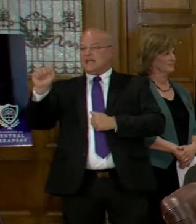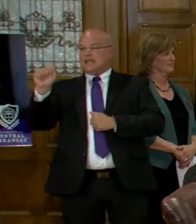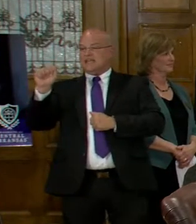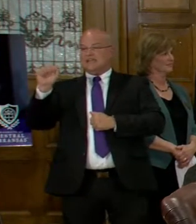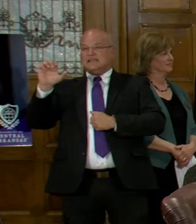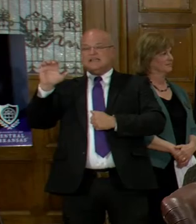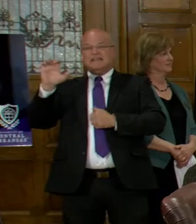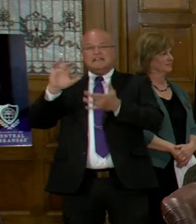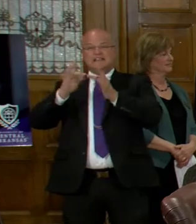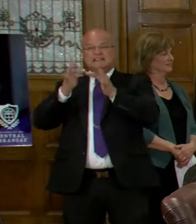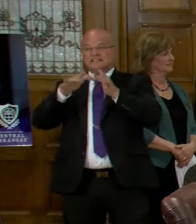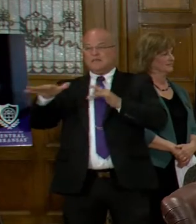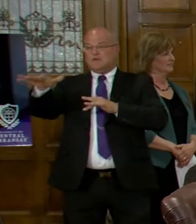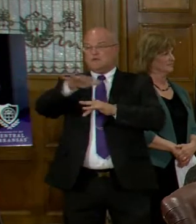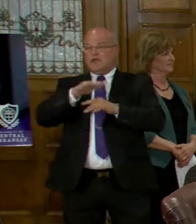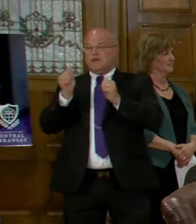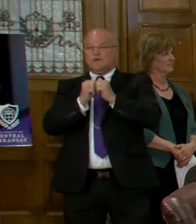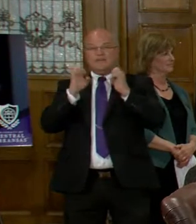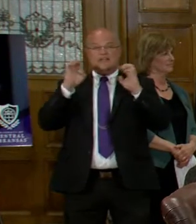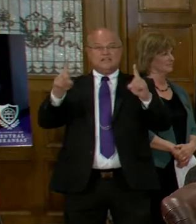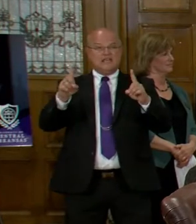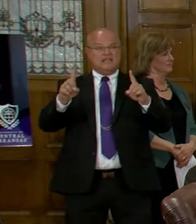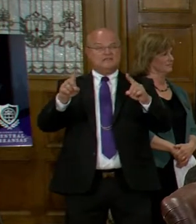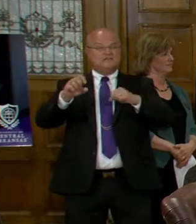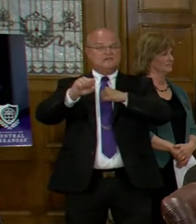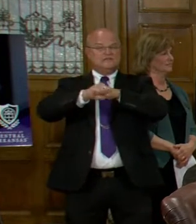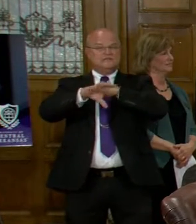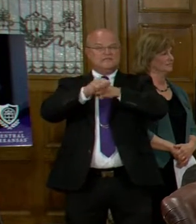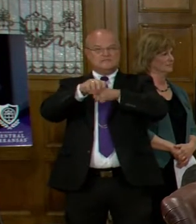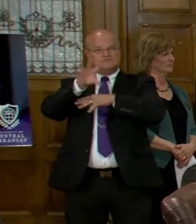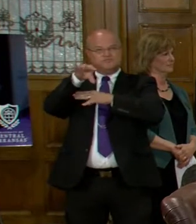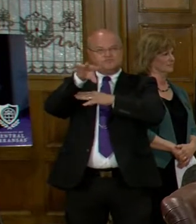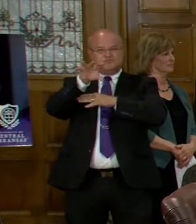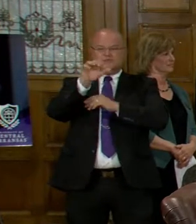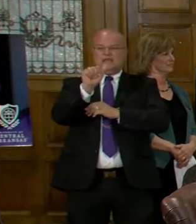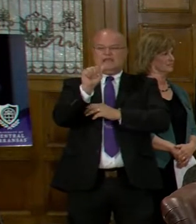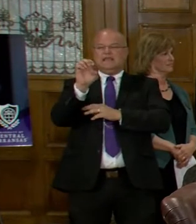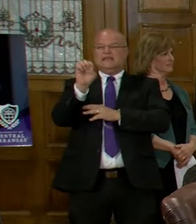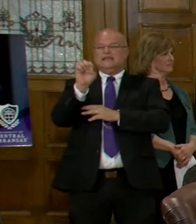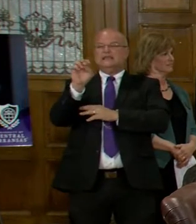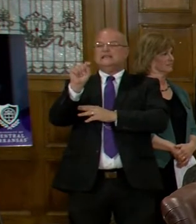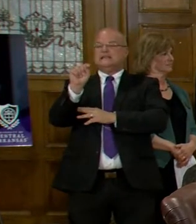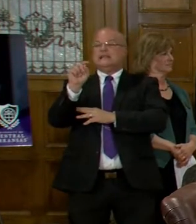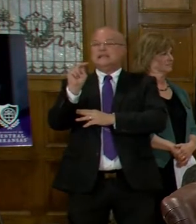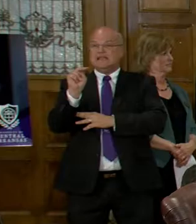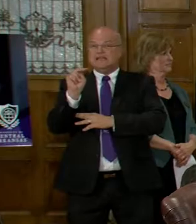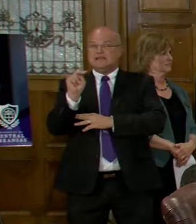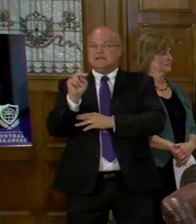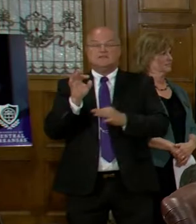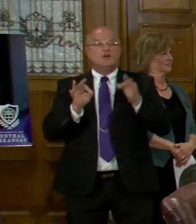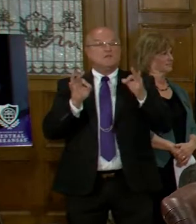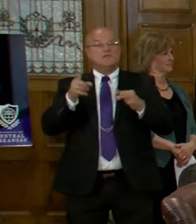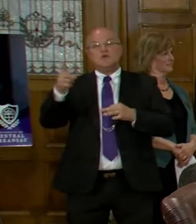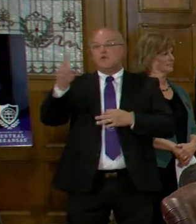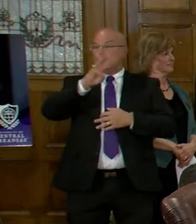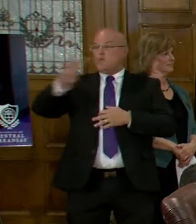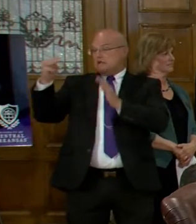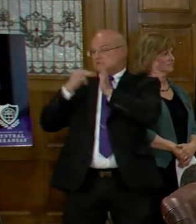cyber range with the educational and broadcast capability of AETN, so that if you're in West